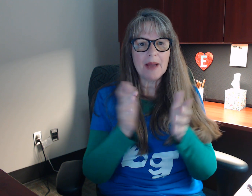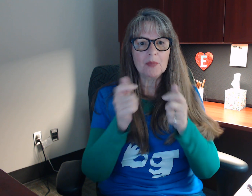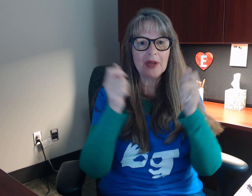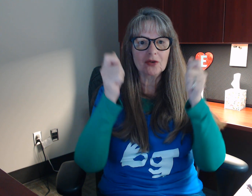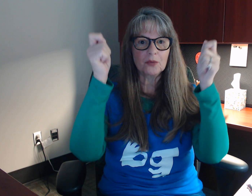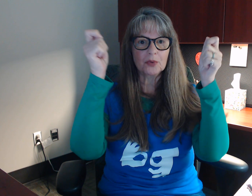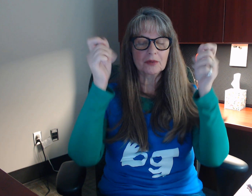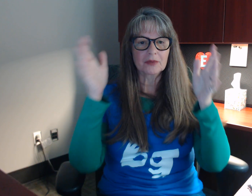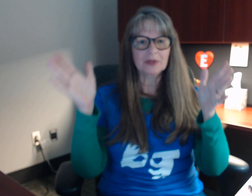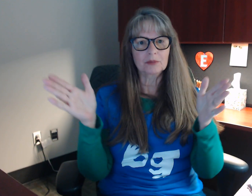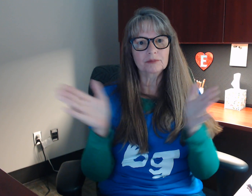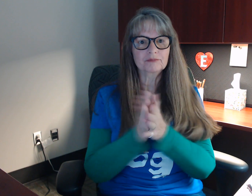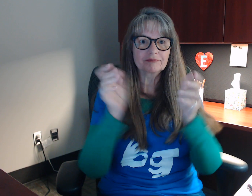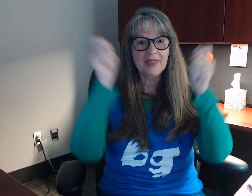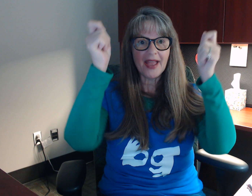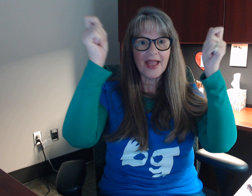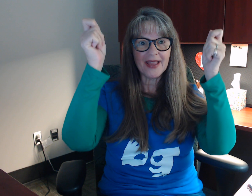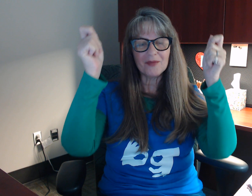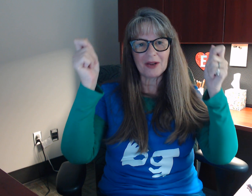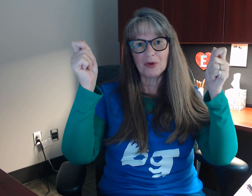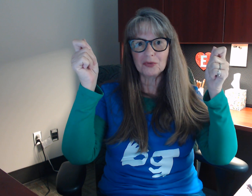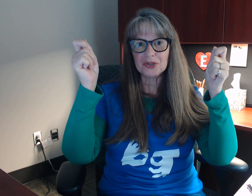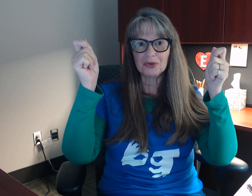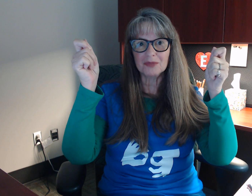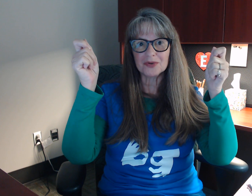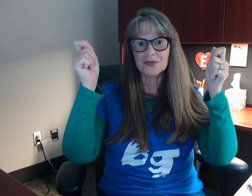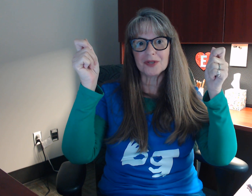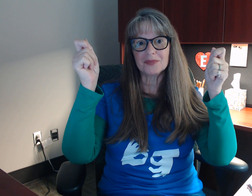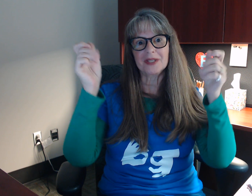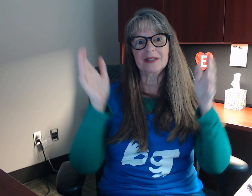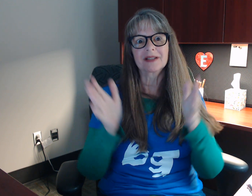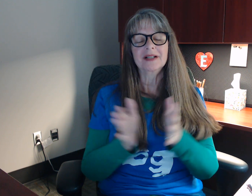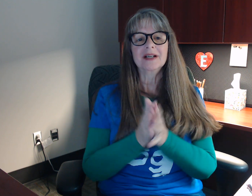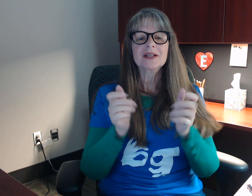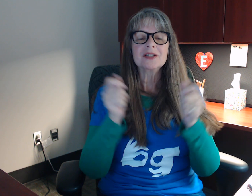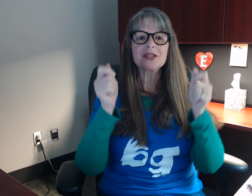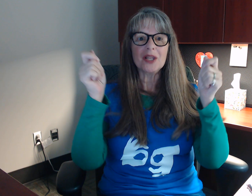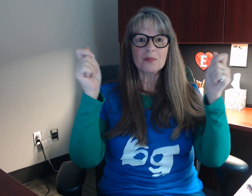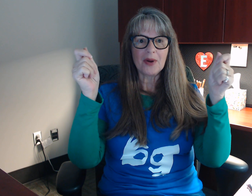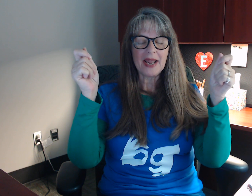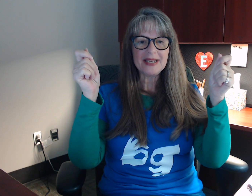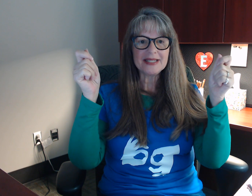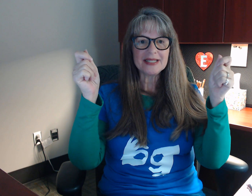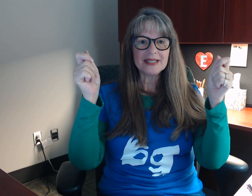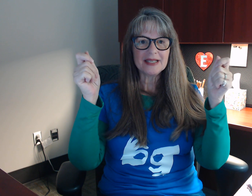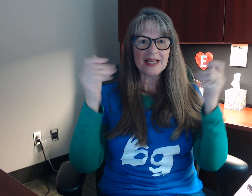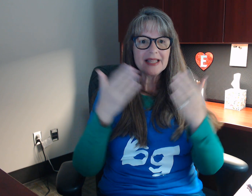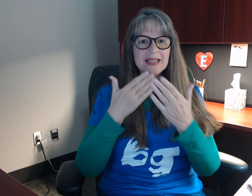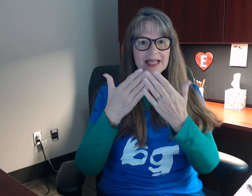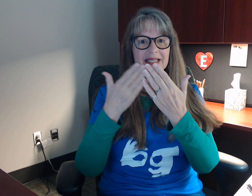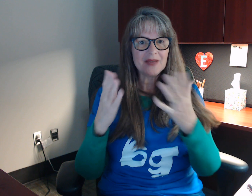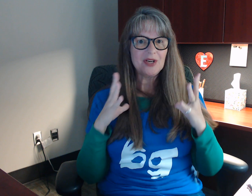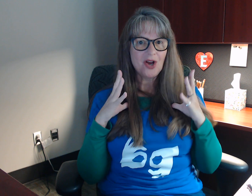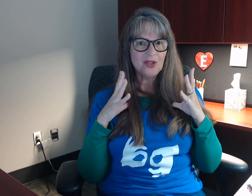hold like we're like, yay, like we're holding streamers or something. Celebrate Thanksgiving